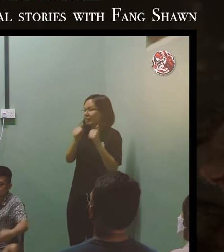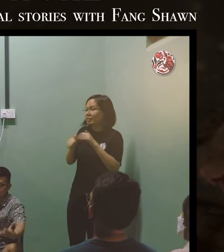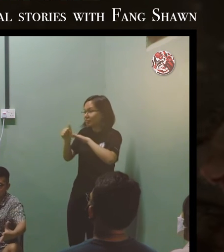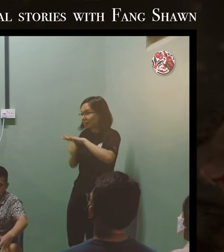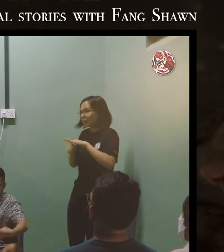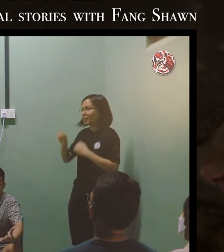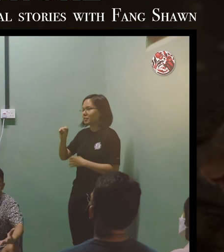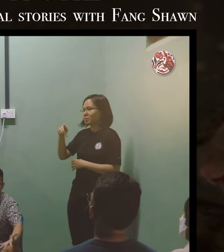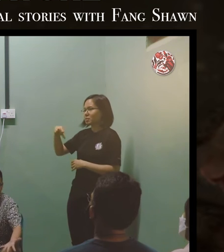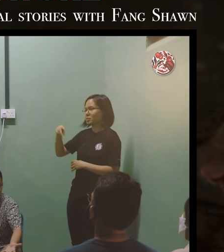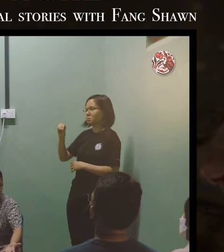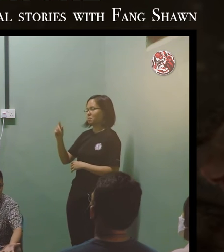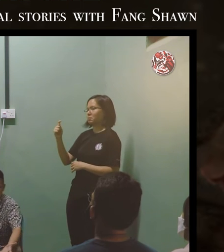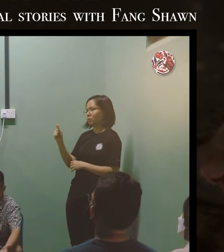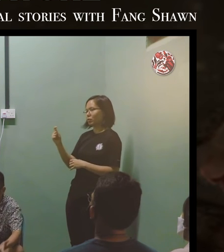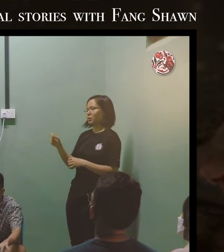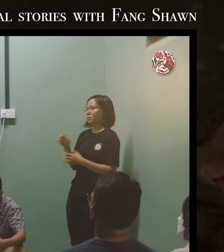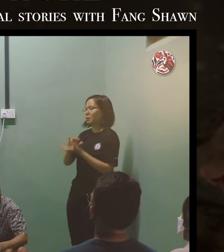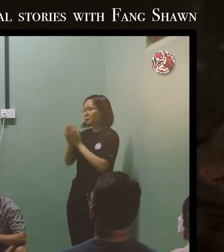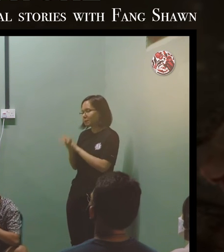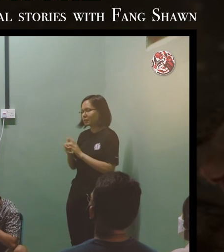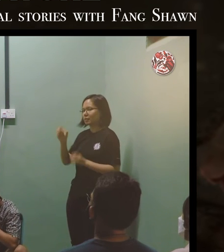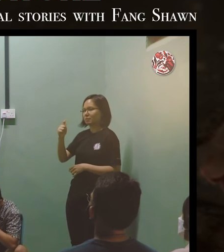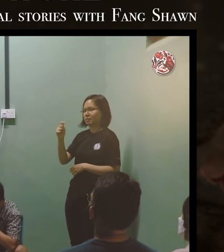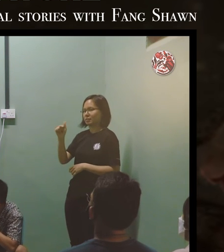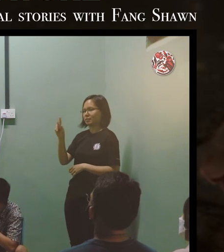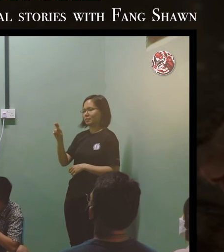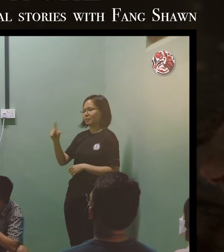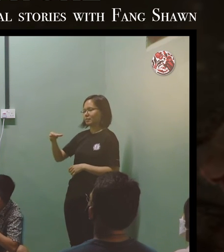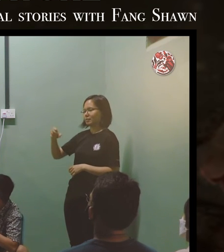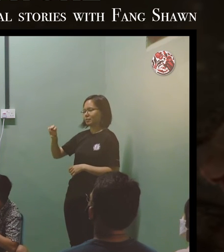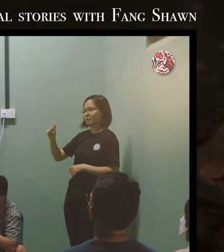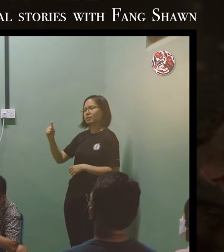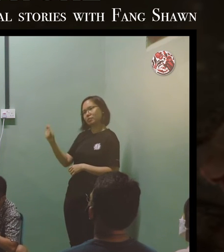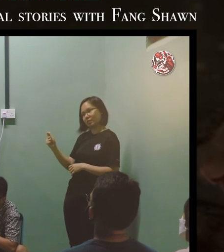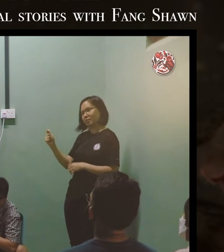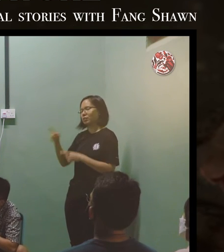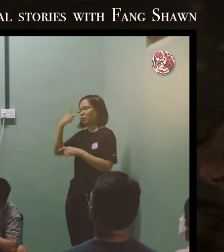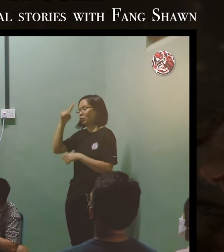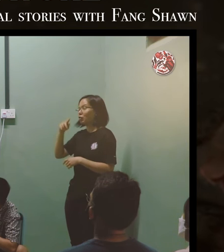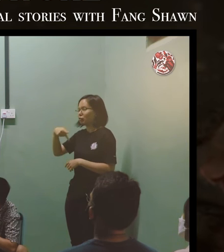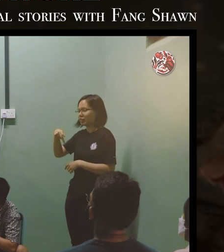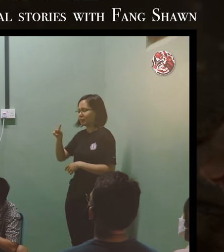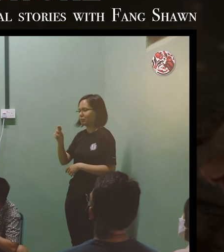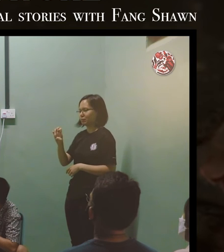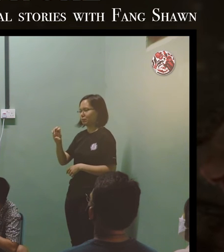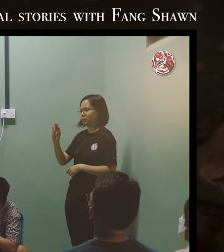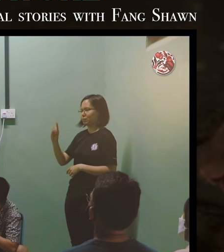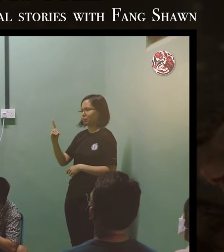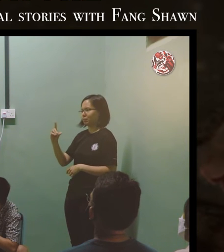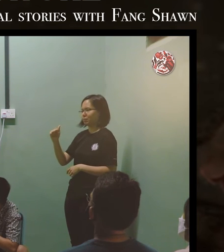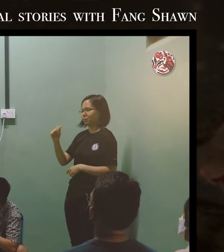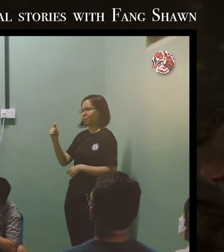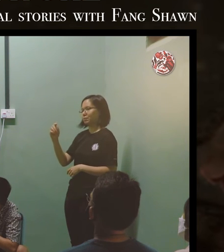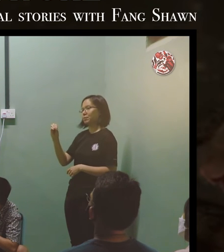bird-eating predator, right? It's a target. And I'm not coming up with theories. So this thing has